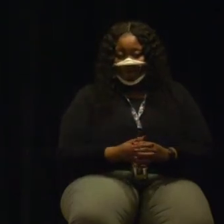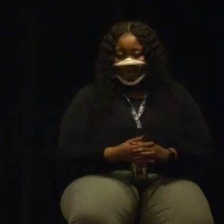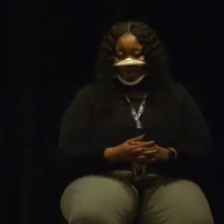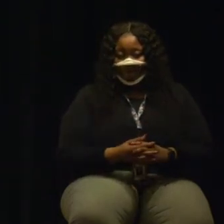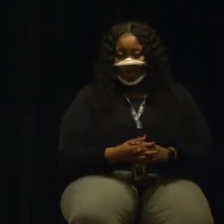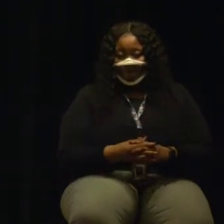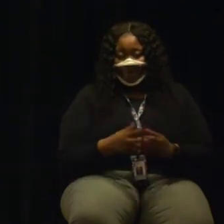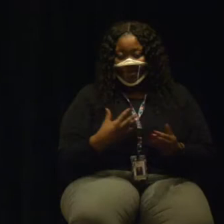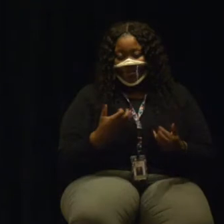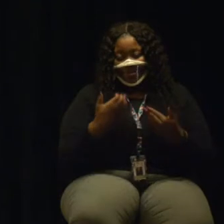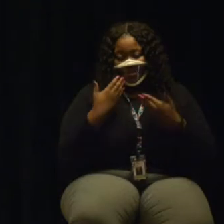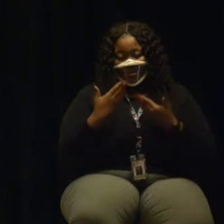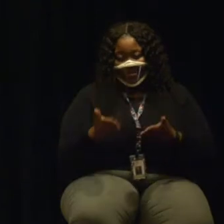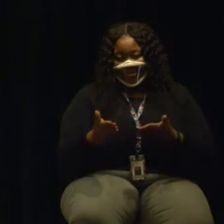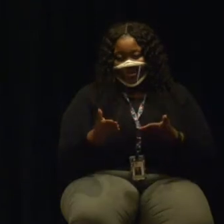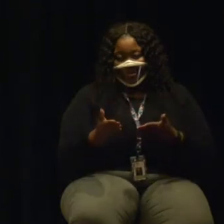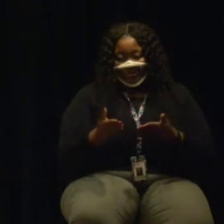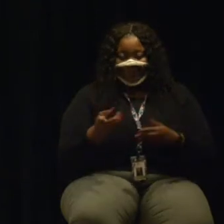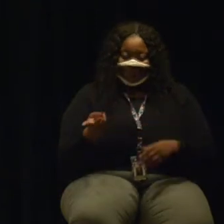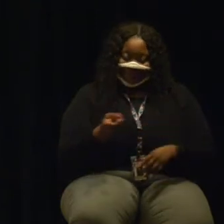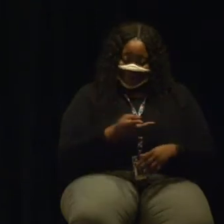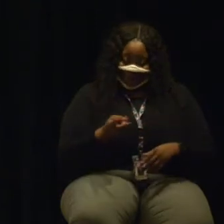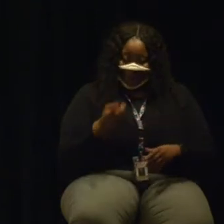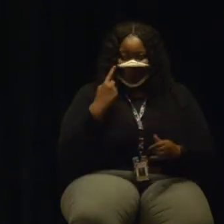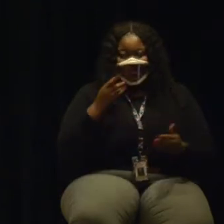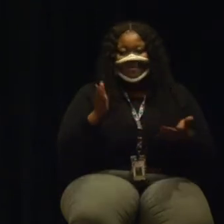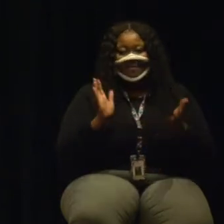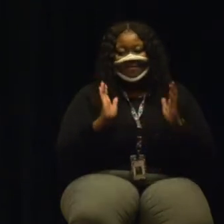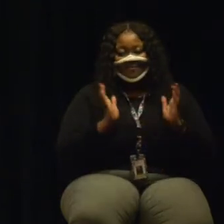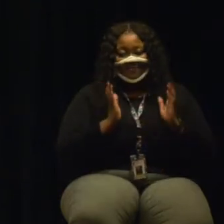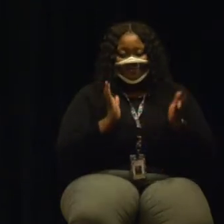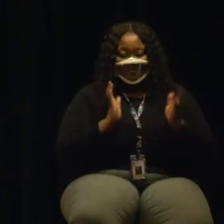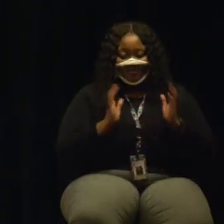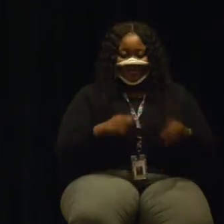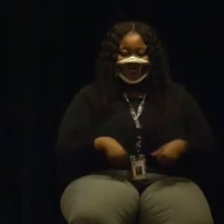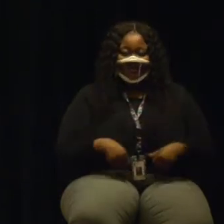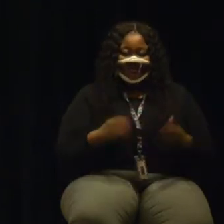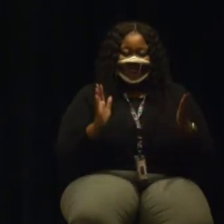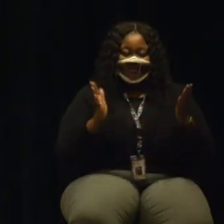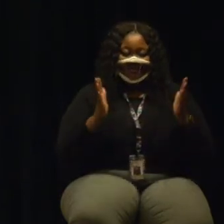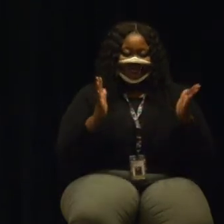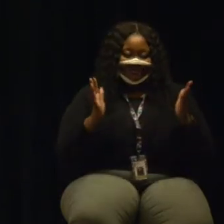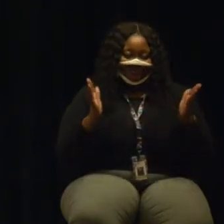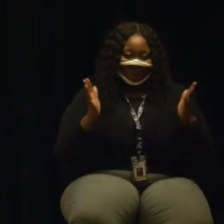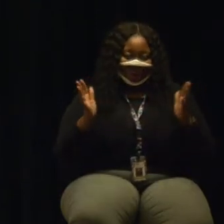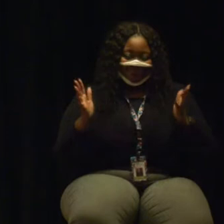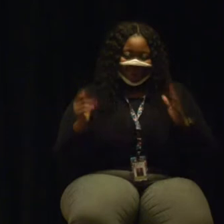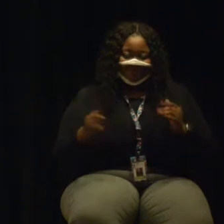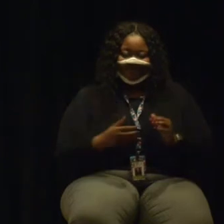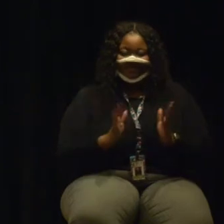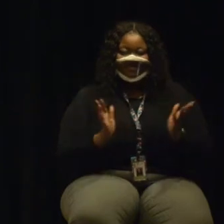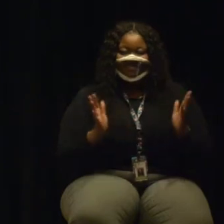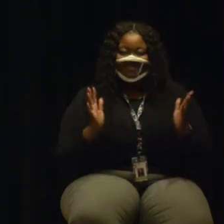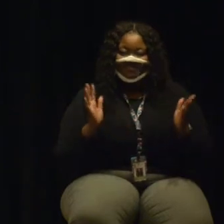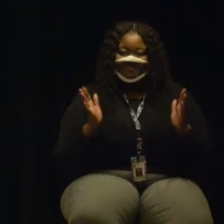I want to thank again Adrian and Jason for this conversation. Yeah. Okay.